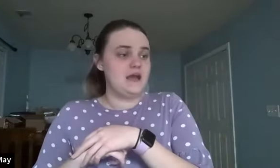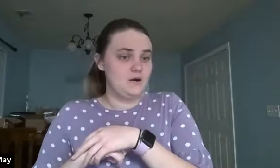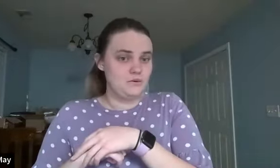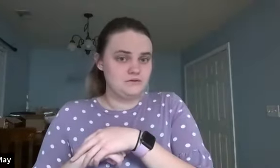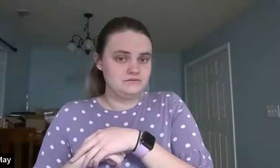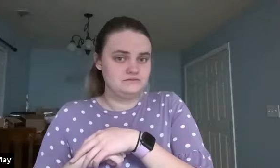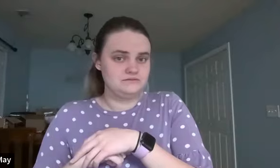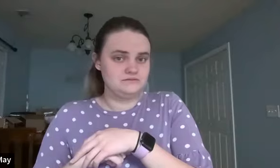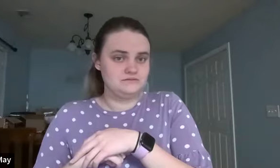Owl,